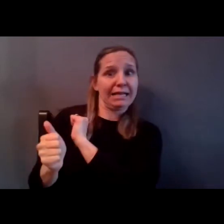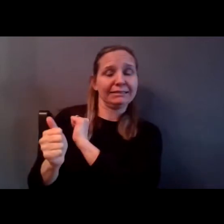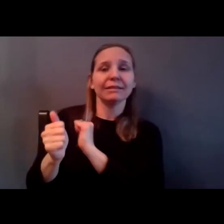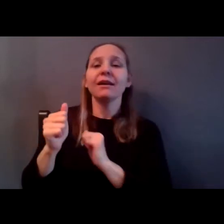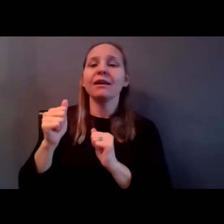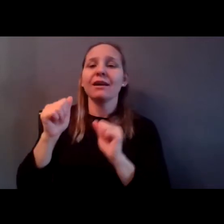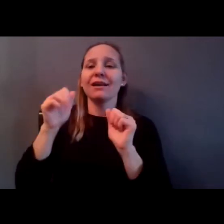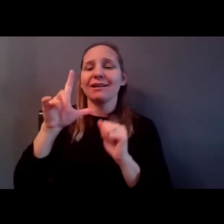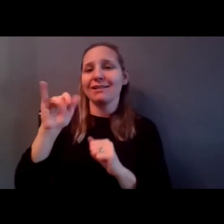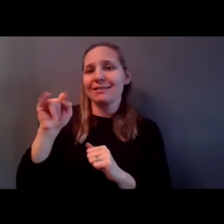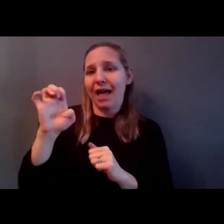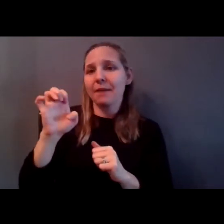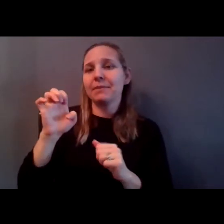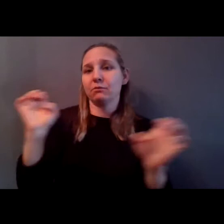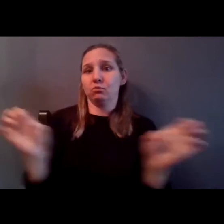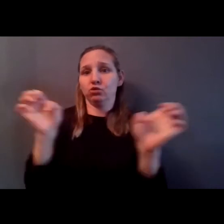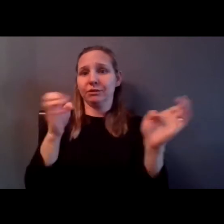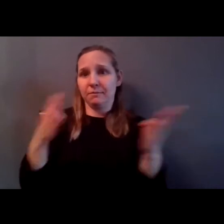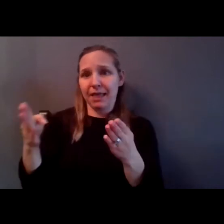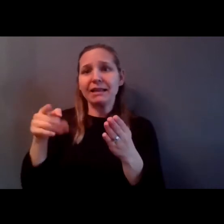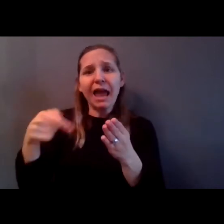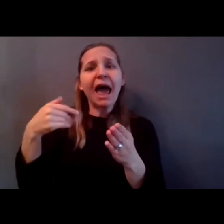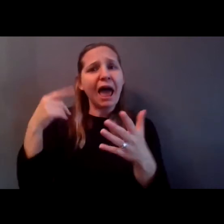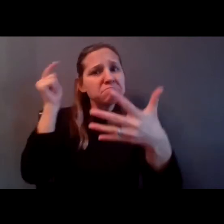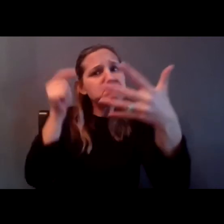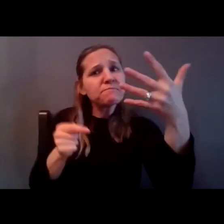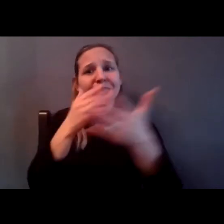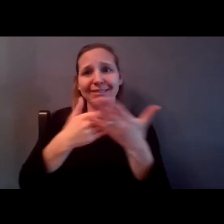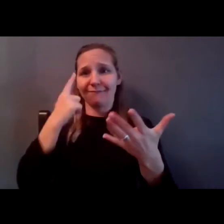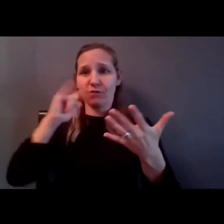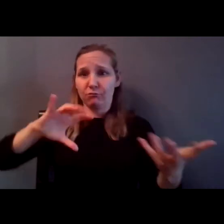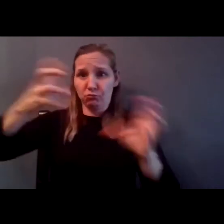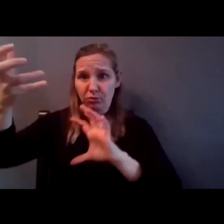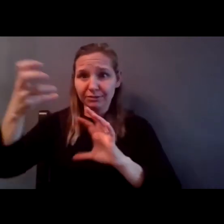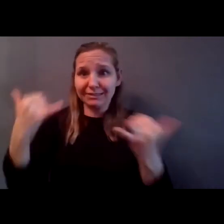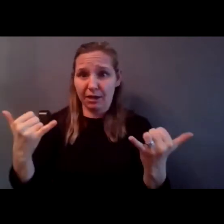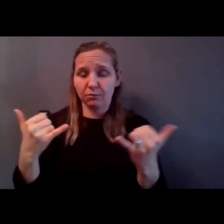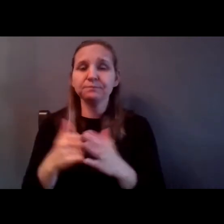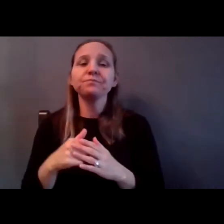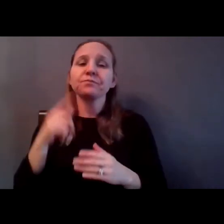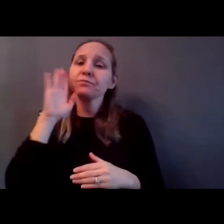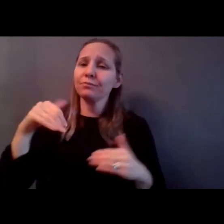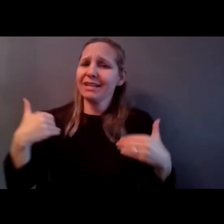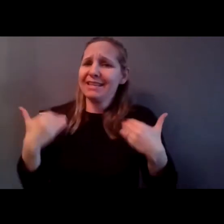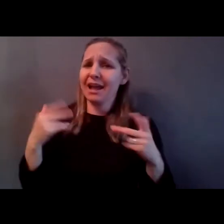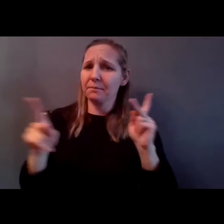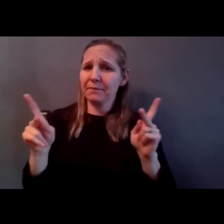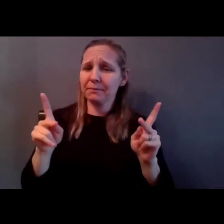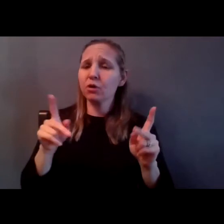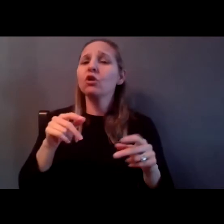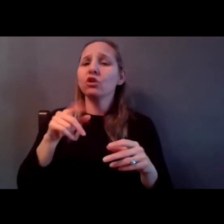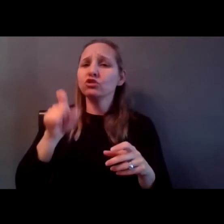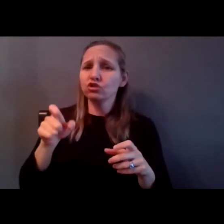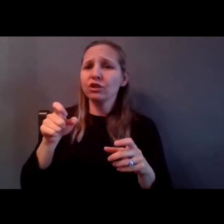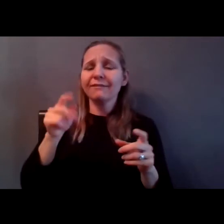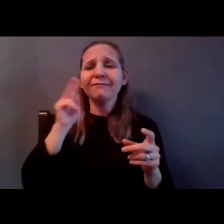the scale of the crises we're facing. In service to young people, a similar level of ambition should be applied to economic